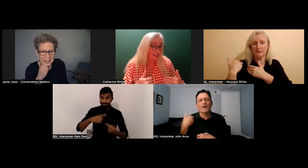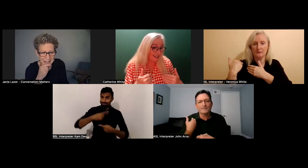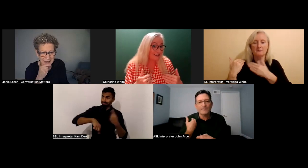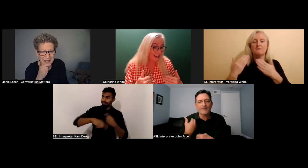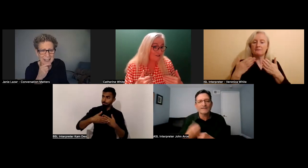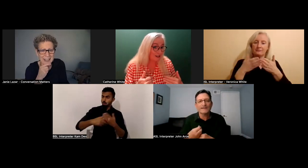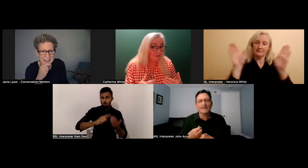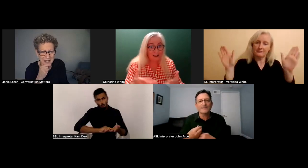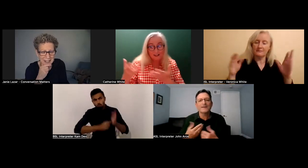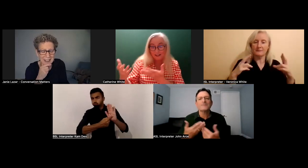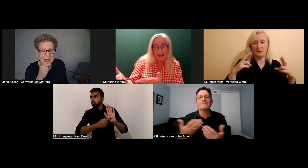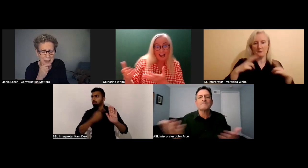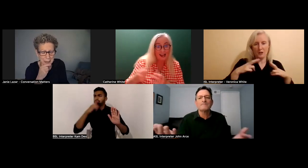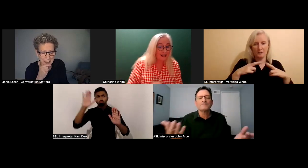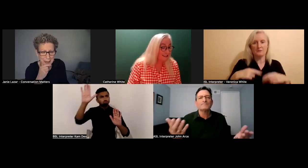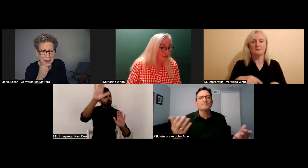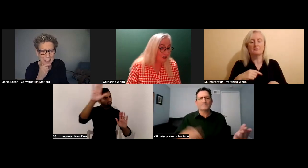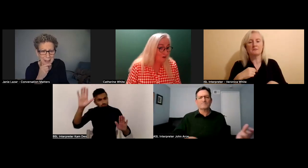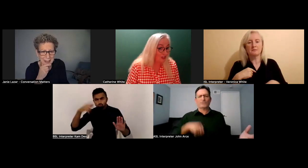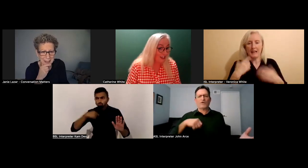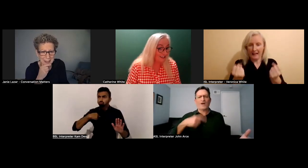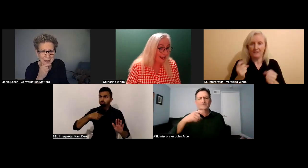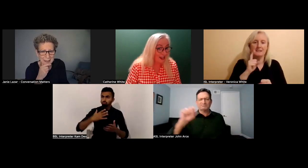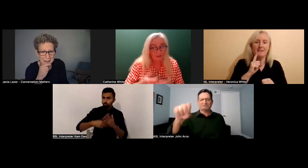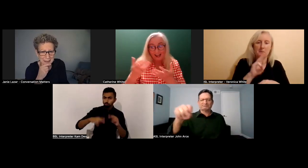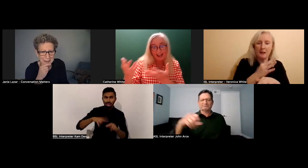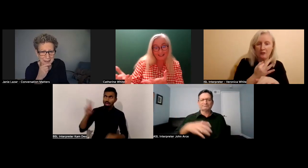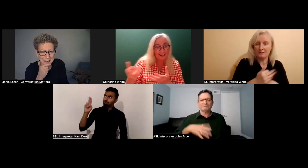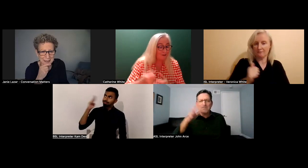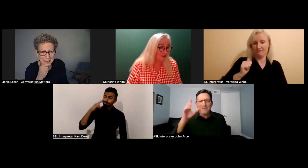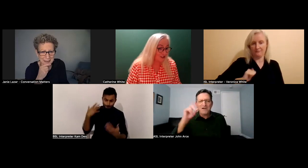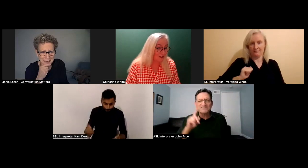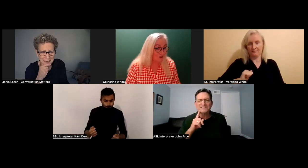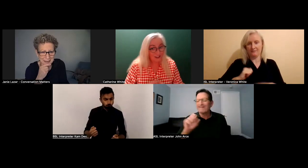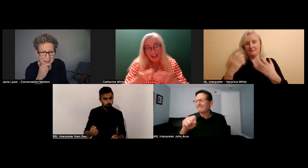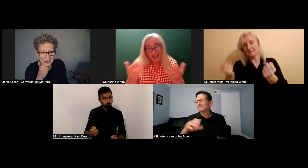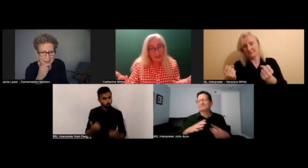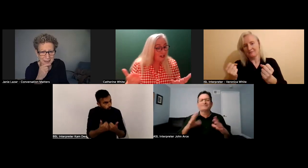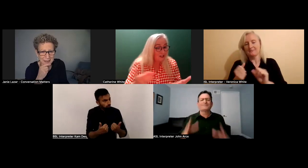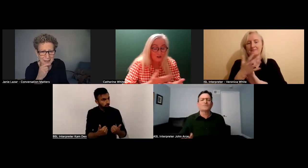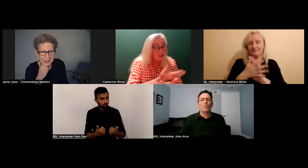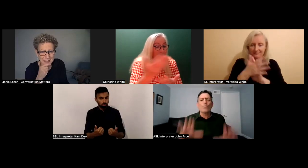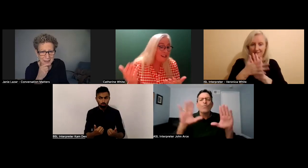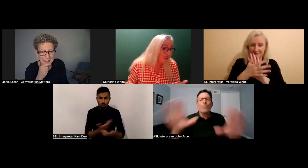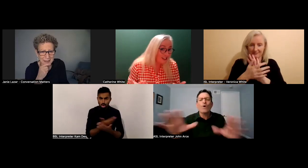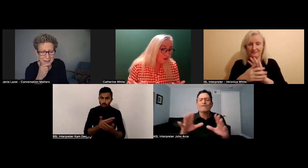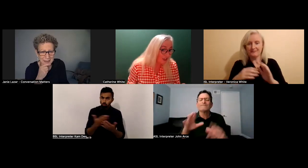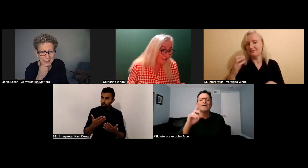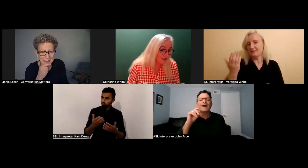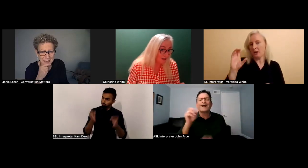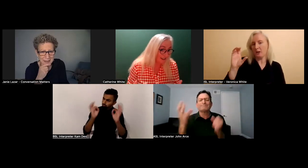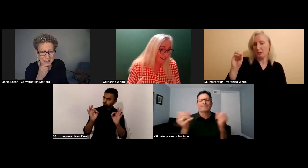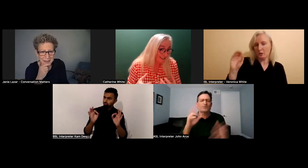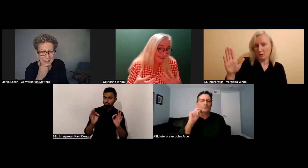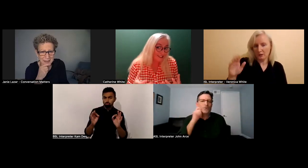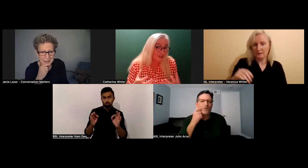proud, and saying, yes, I have deaf parents, and it's a cool thing to have, and the language is cool, and you can do so many things with